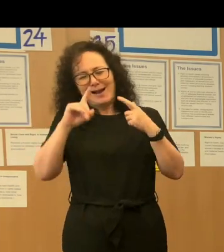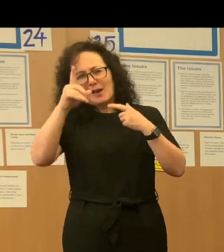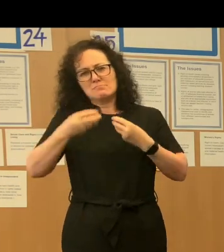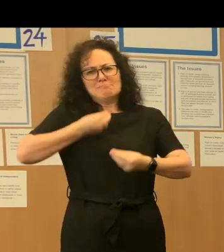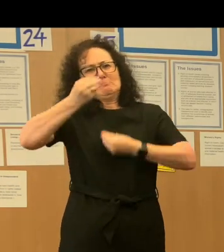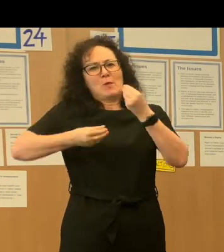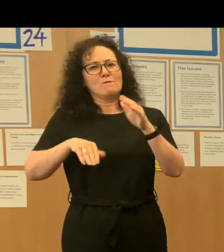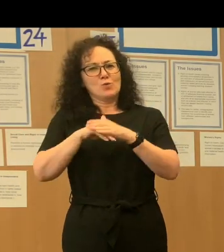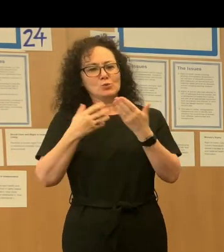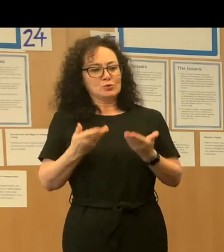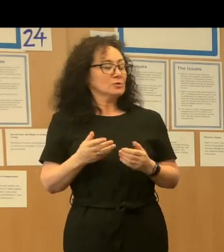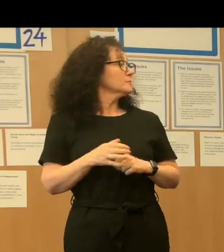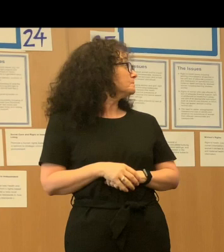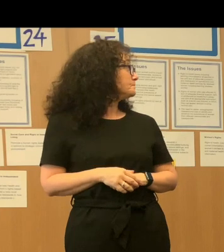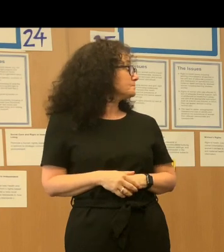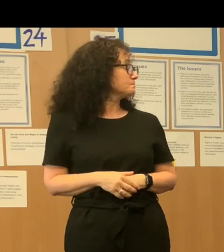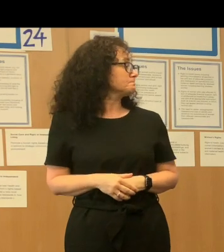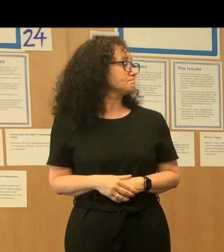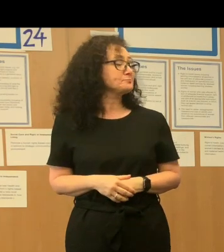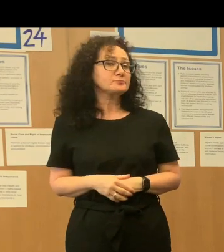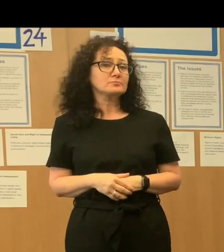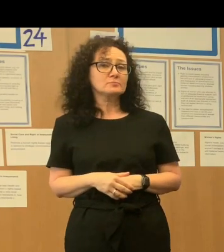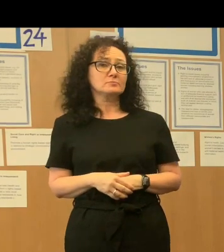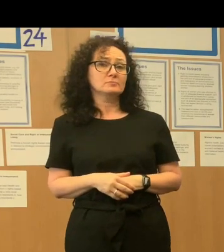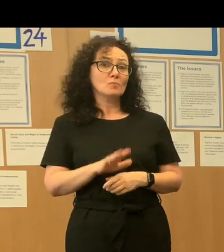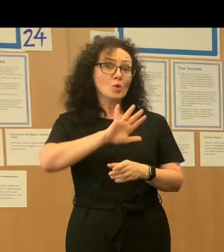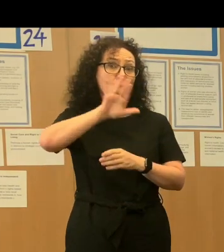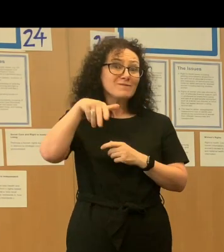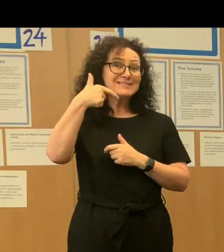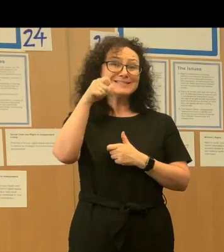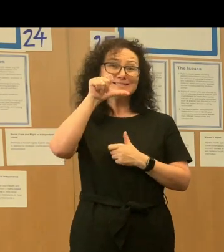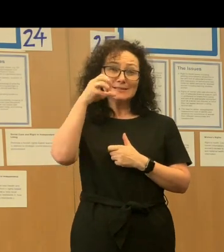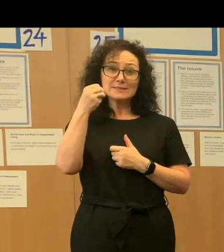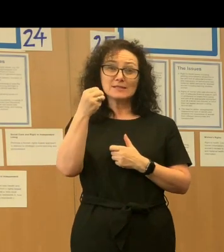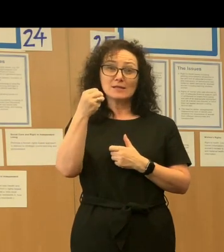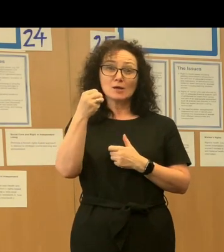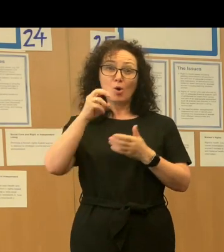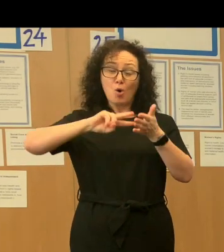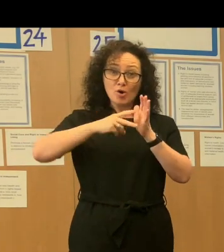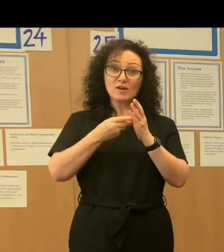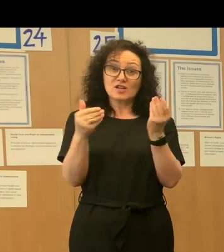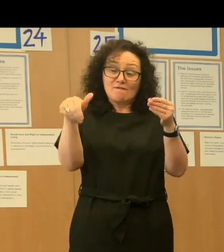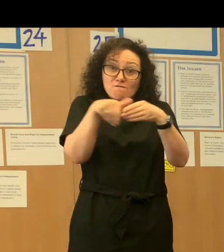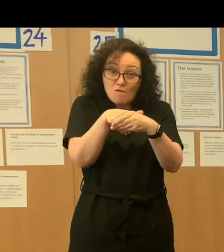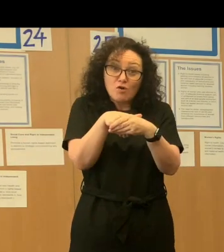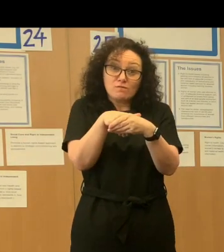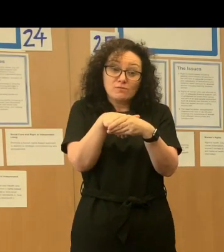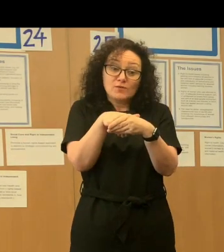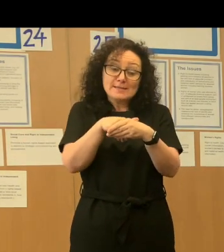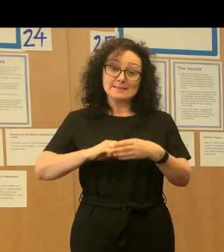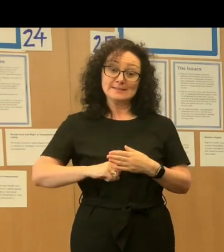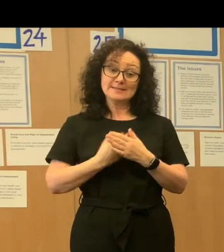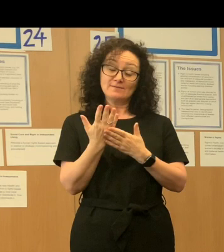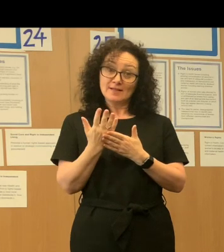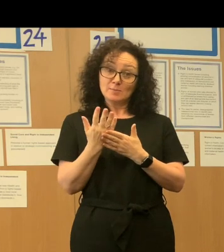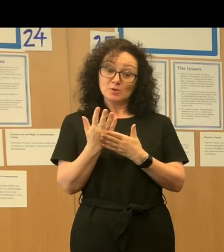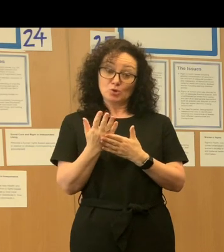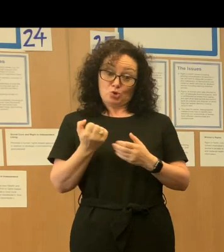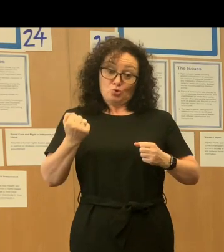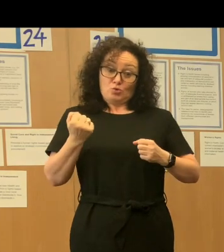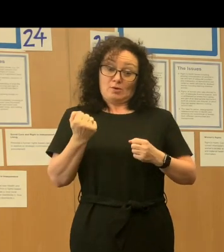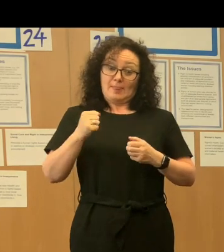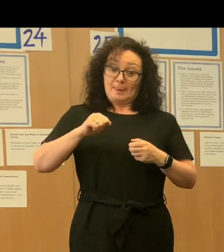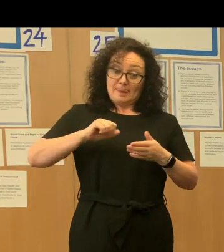Over 60 organisations from across the public sector and across the third sector were involved in developing and then